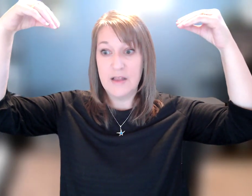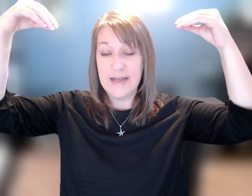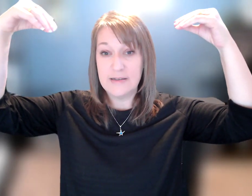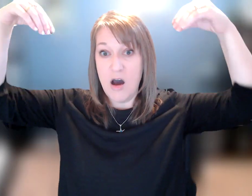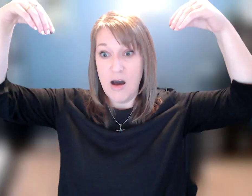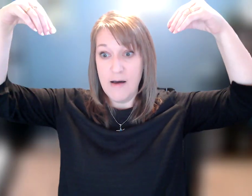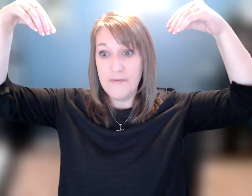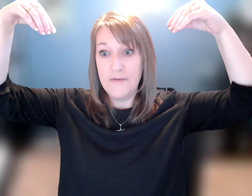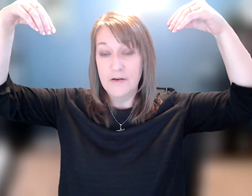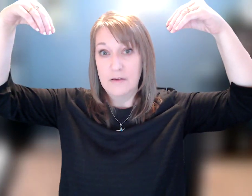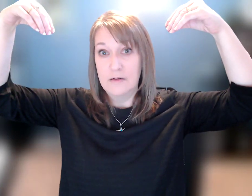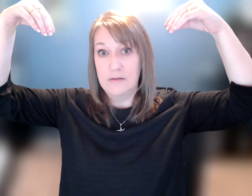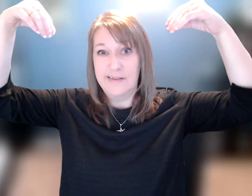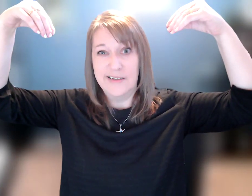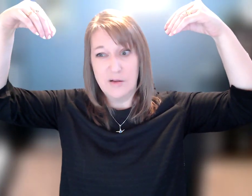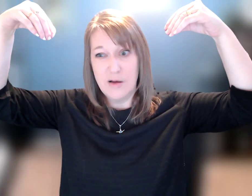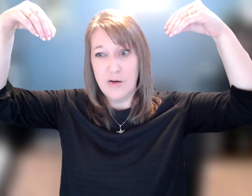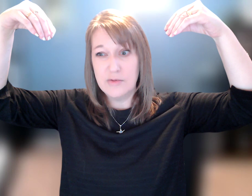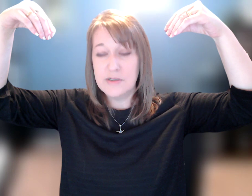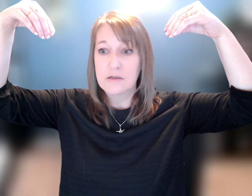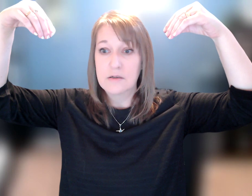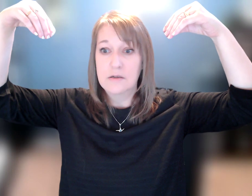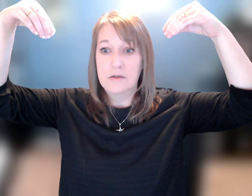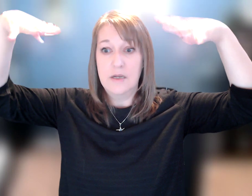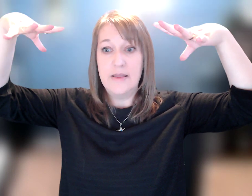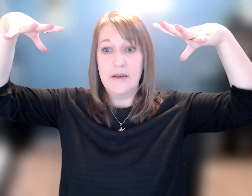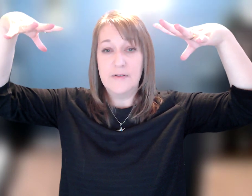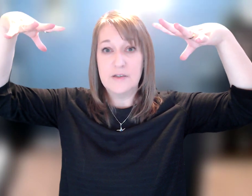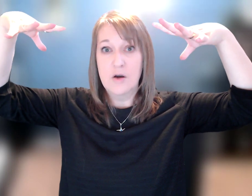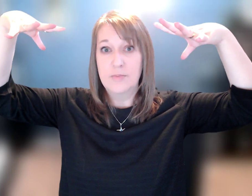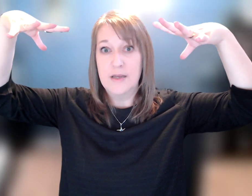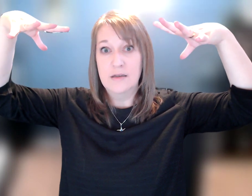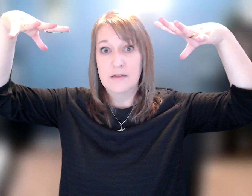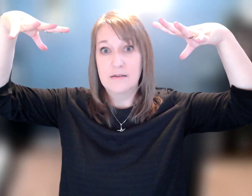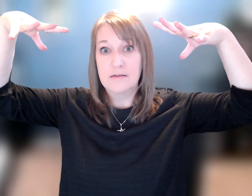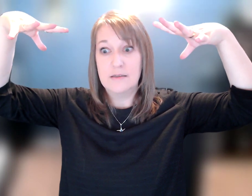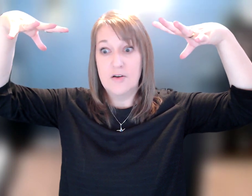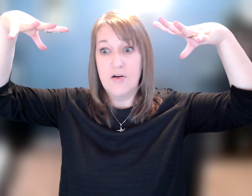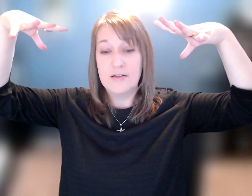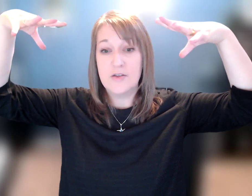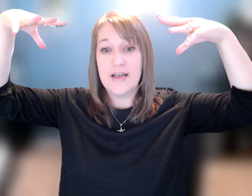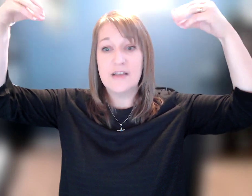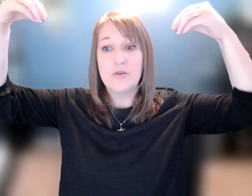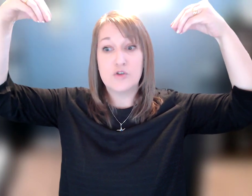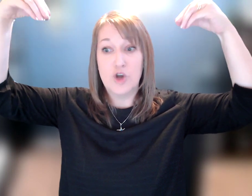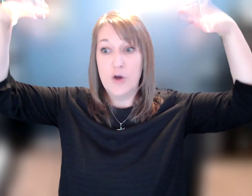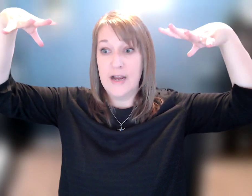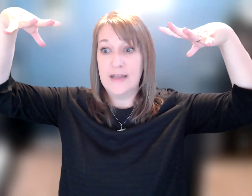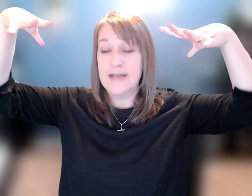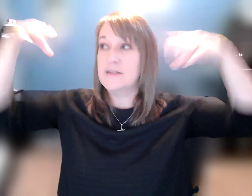light is off, it's closed. And then if it's open, it's on. So those are overhead lights. If you